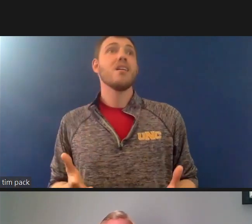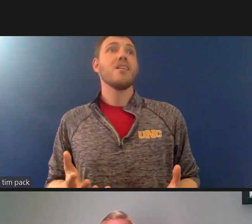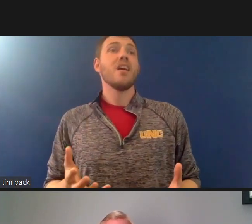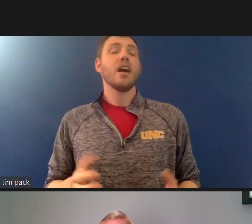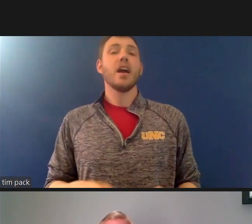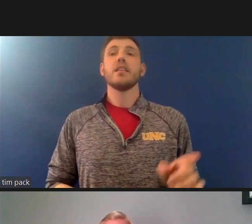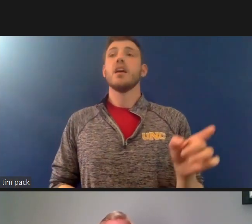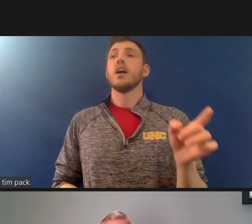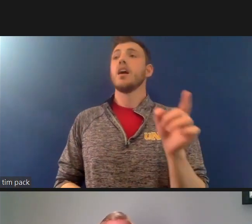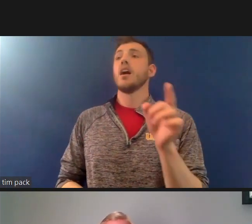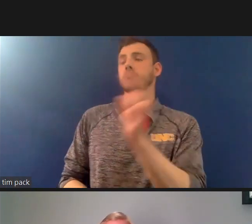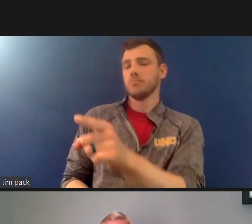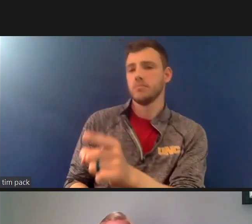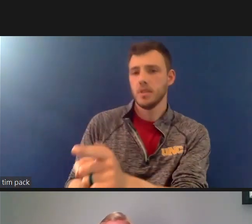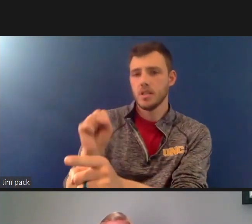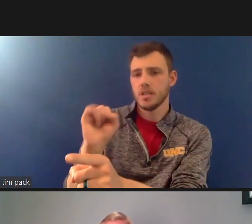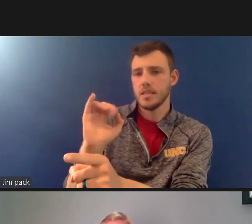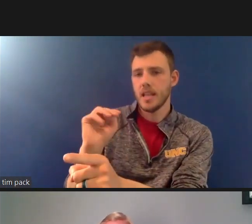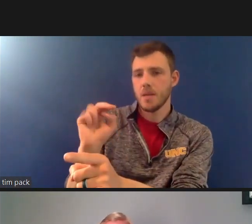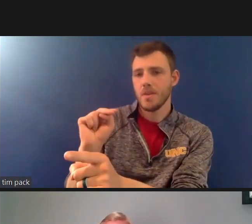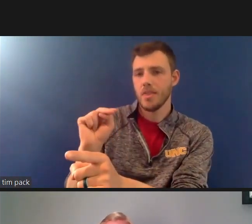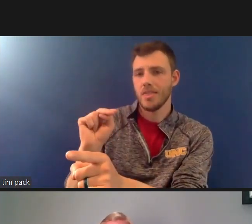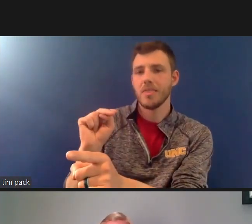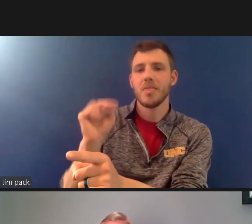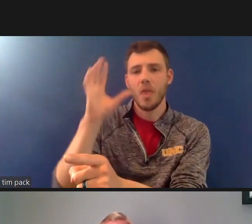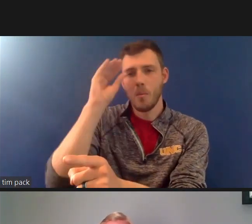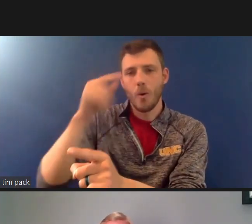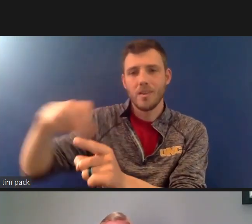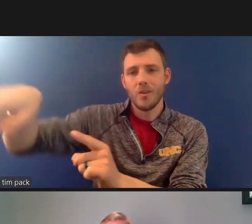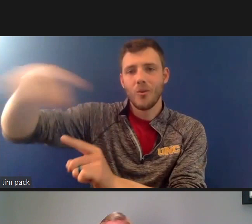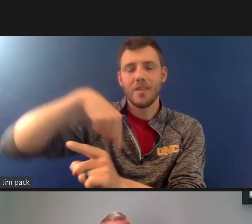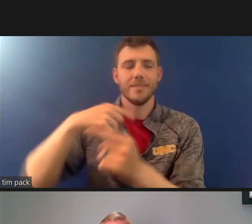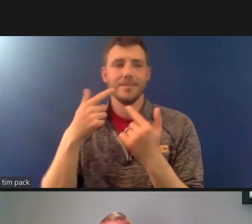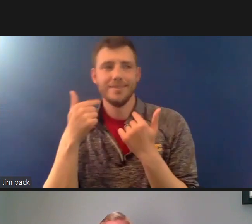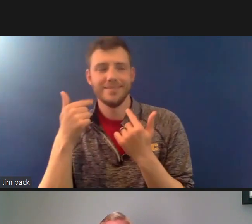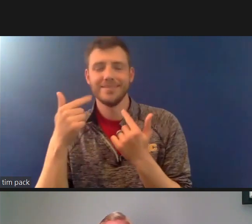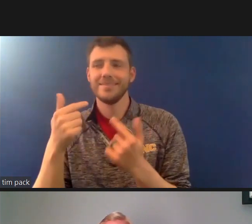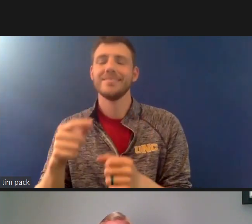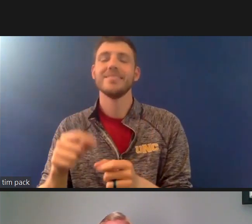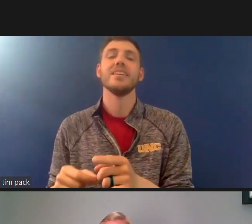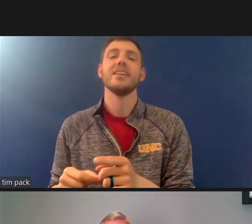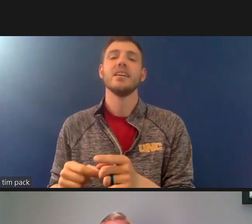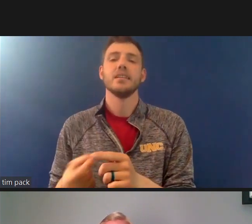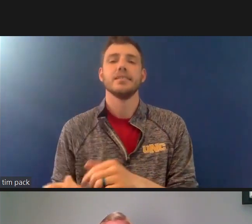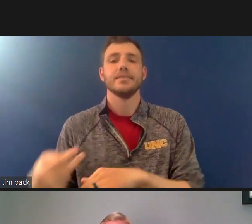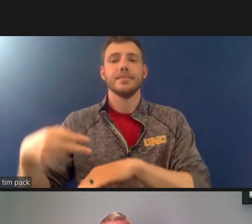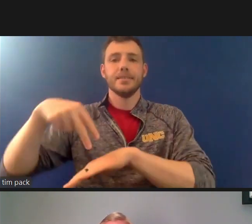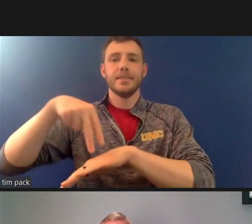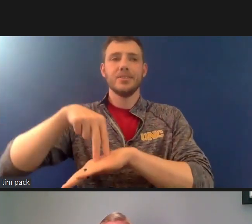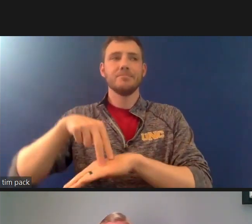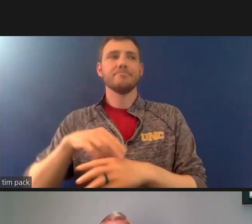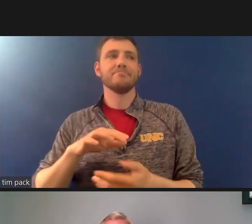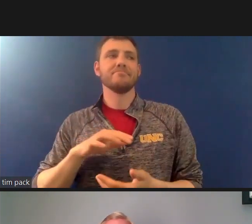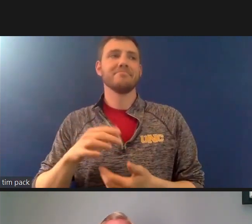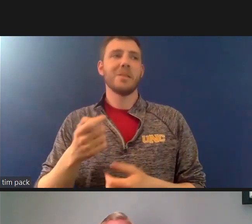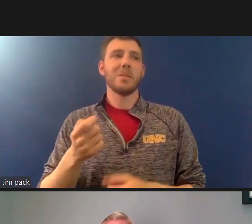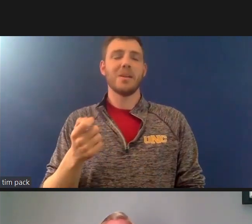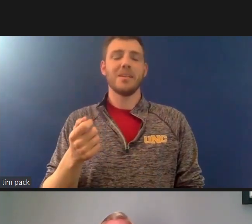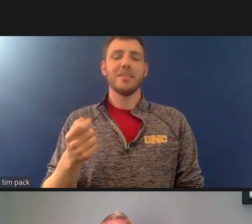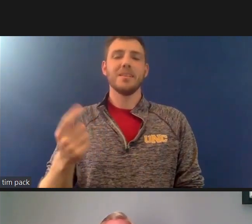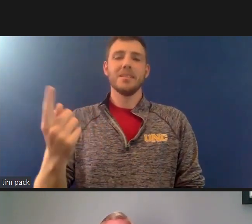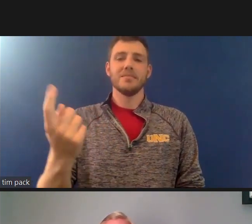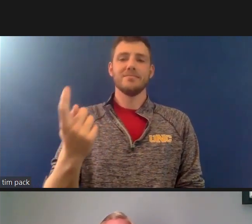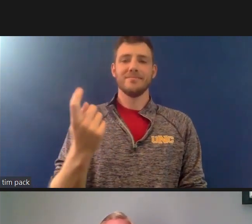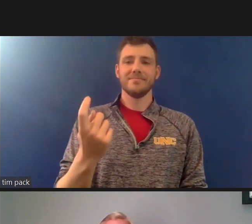Simon. The boys round Simon giggled, and he stood up, laughing a little. Now that the pallor of his fate was over, he was a